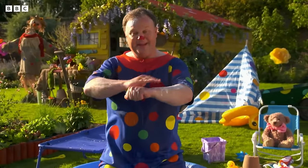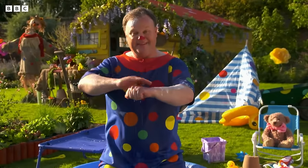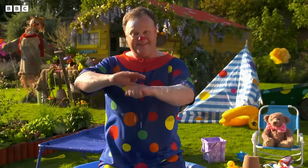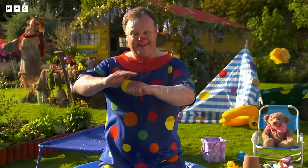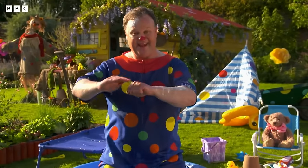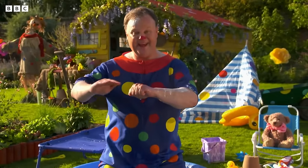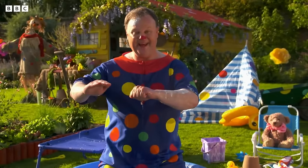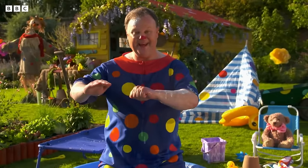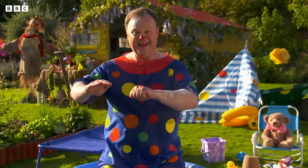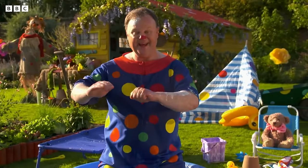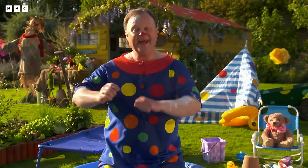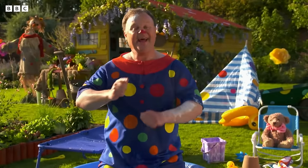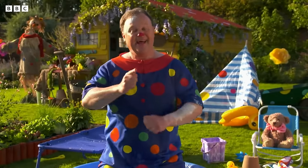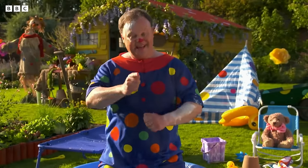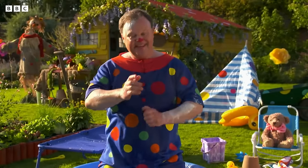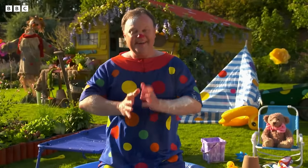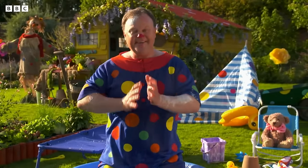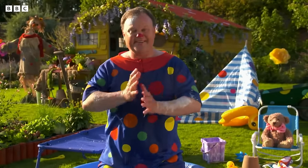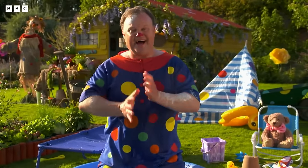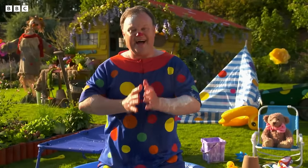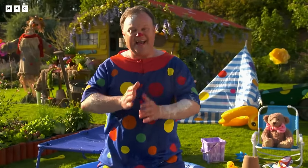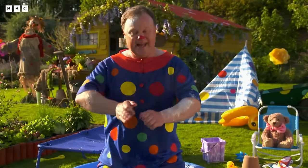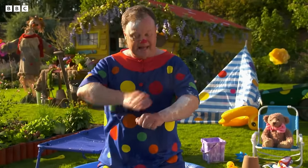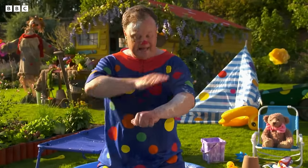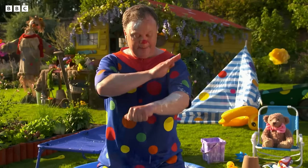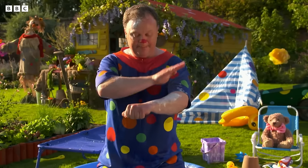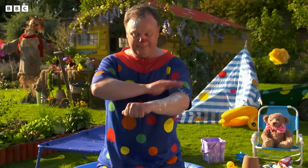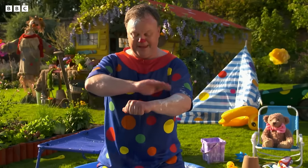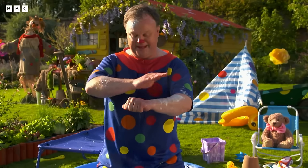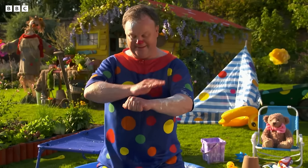Beach! You sign beach!